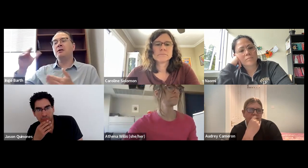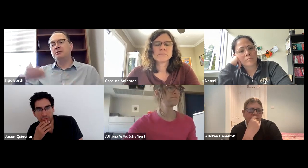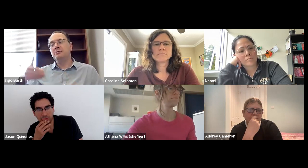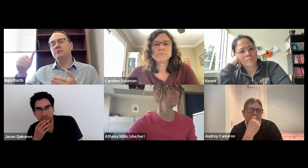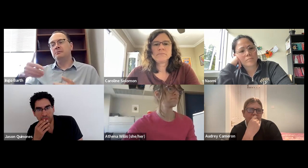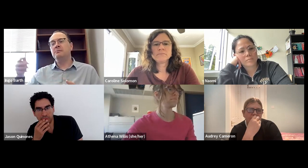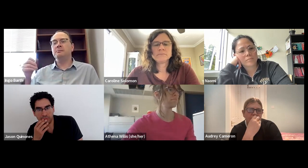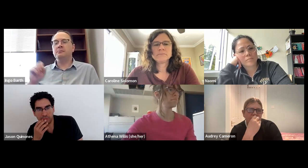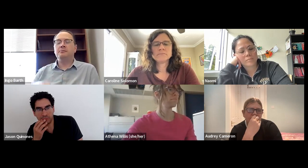that a little bit.